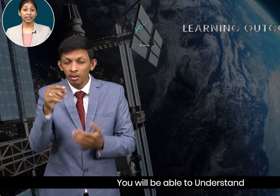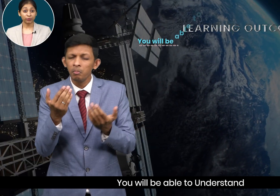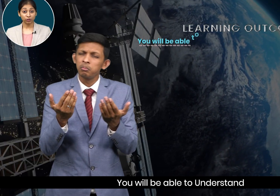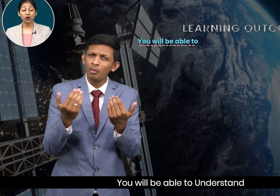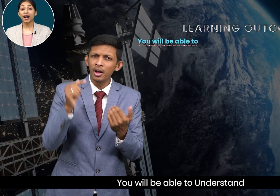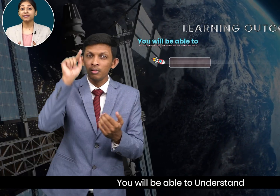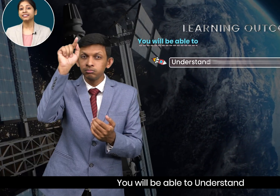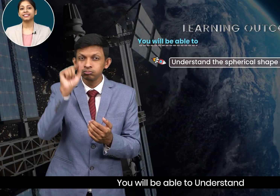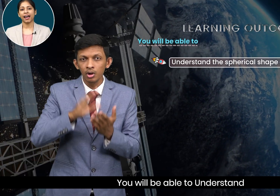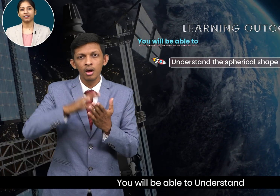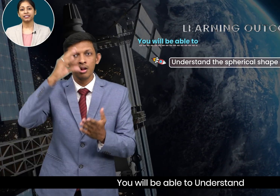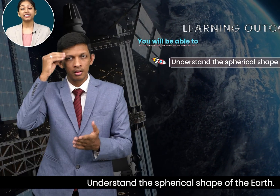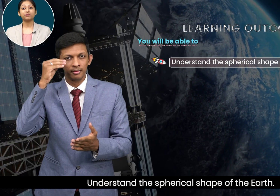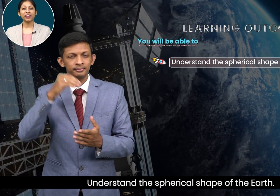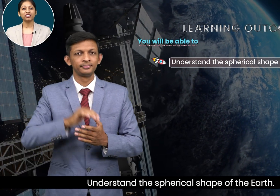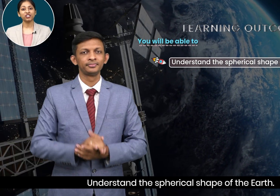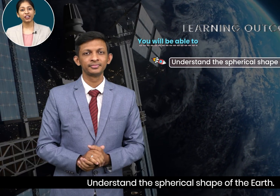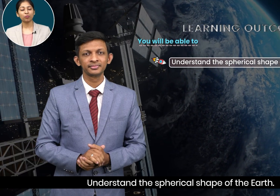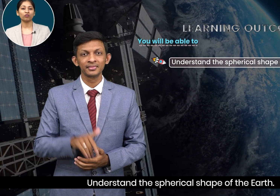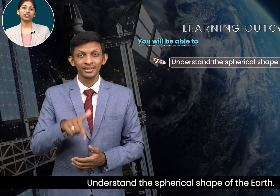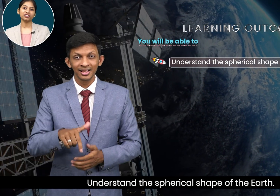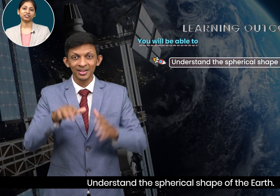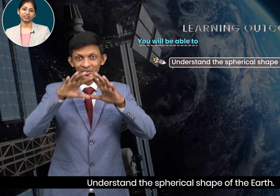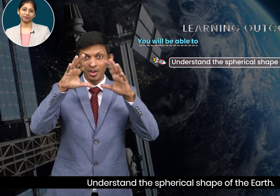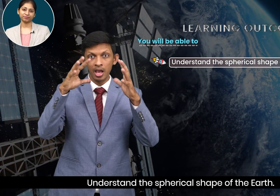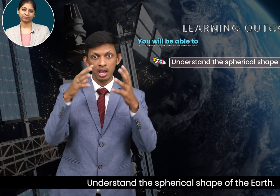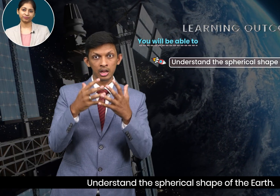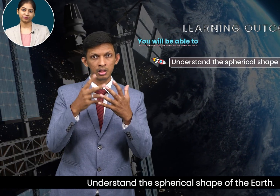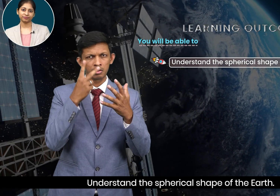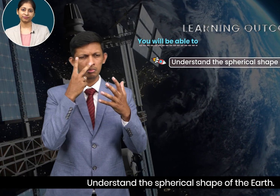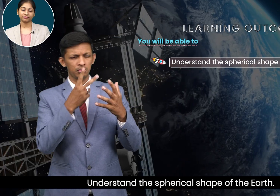You will be able to understand the spherical shape of the Earth.